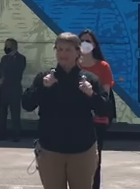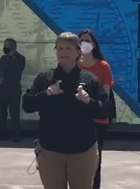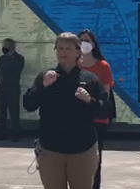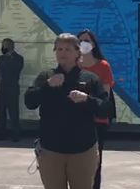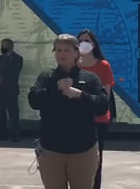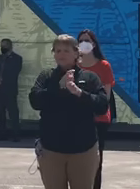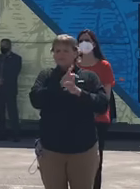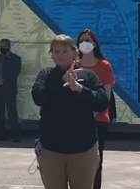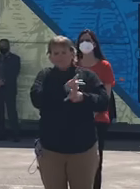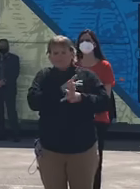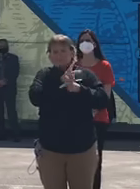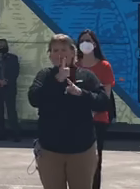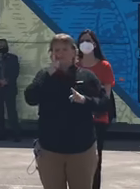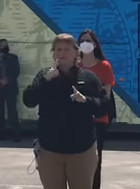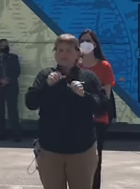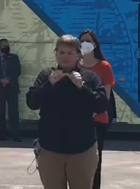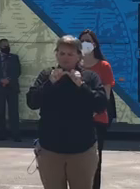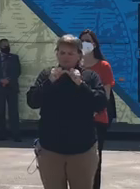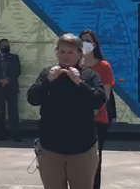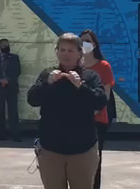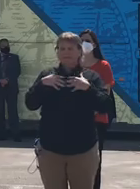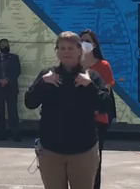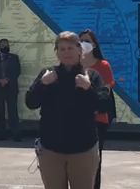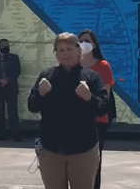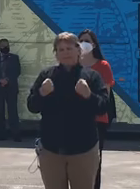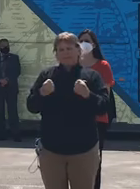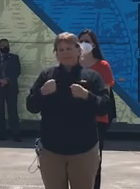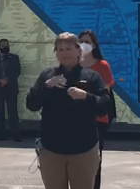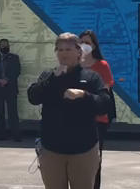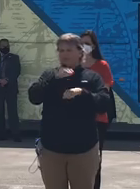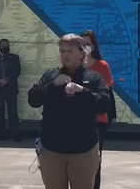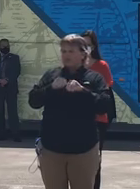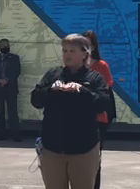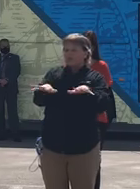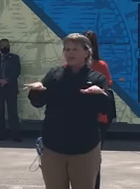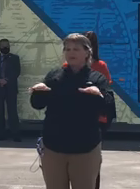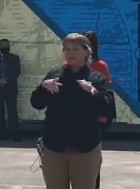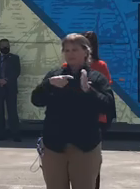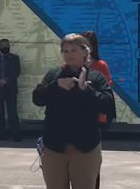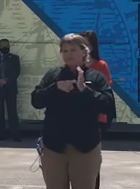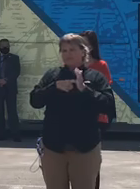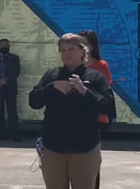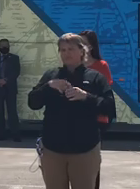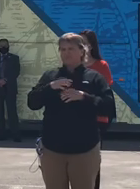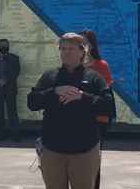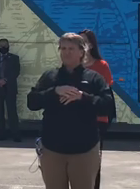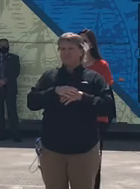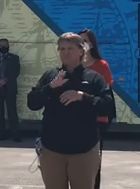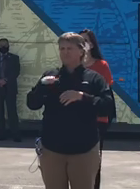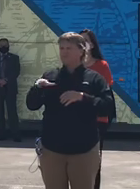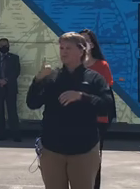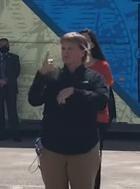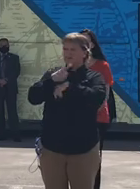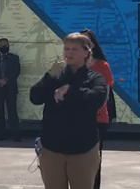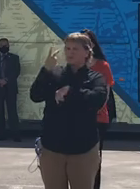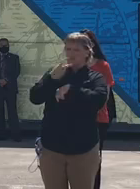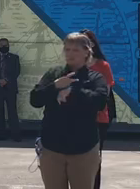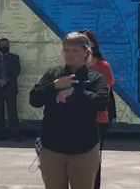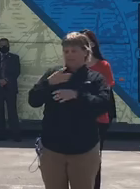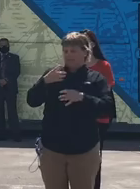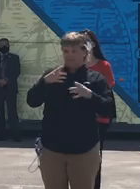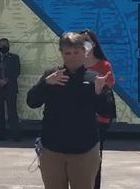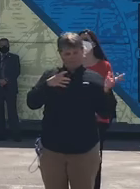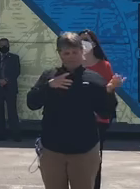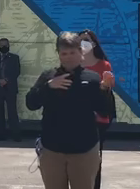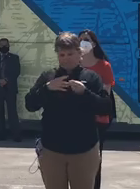spreading. But it takes 24, 48 hours at least to get those results when you're sending it to a private lab. Now with this, we're going to